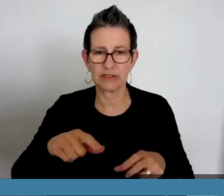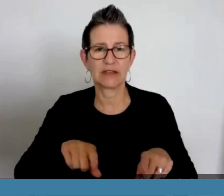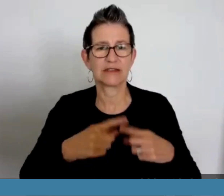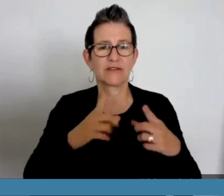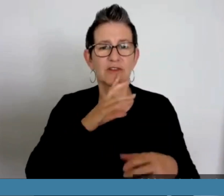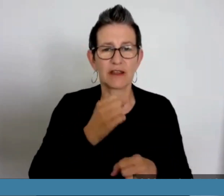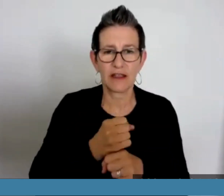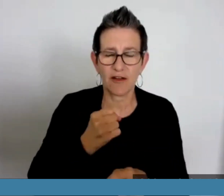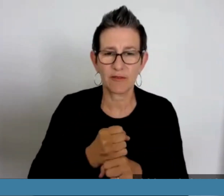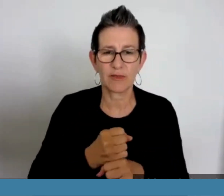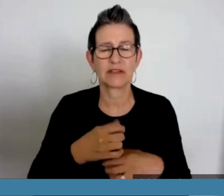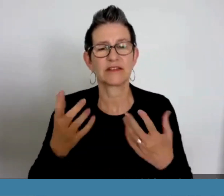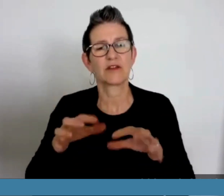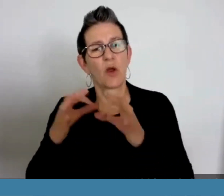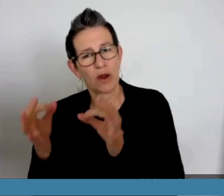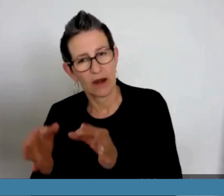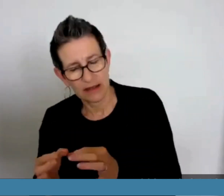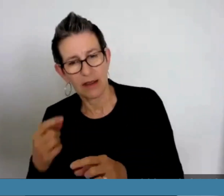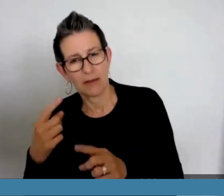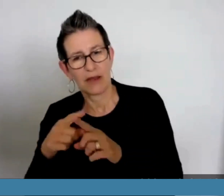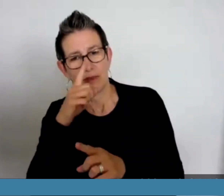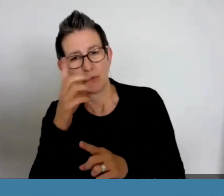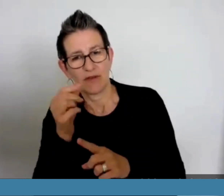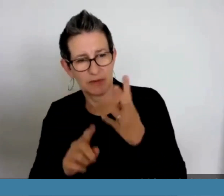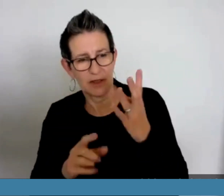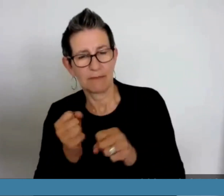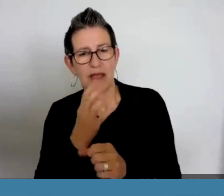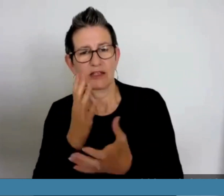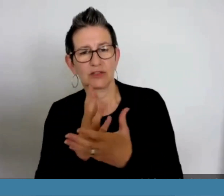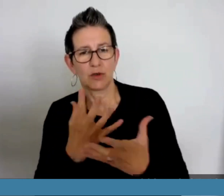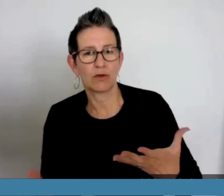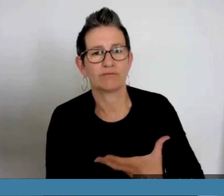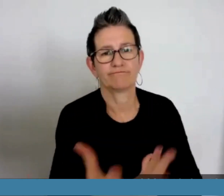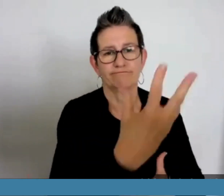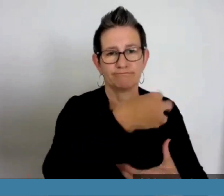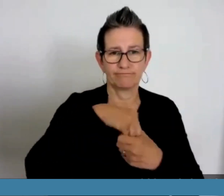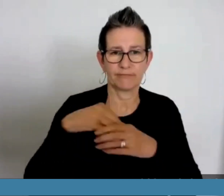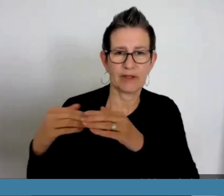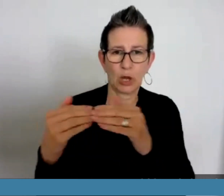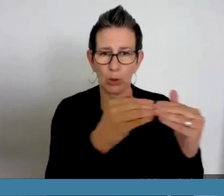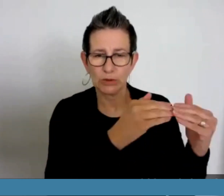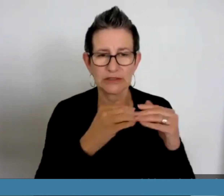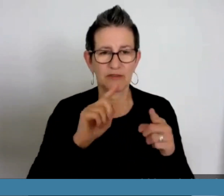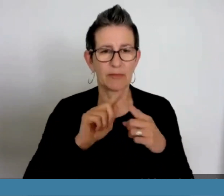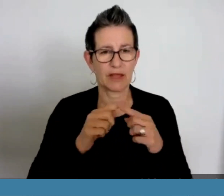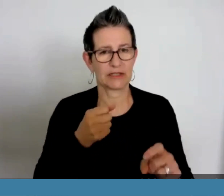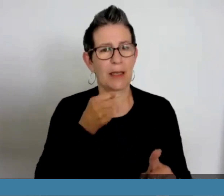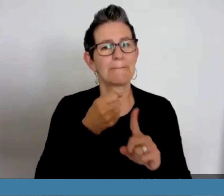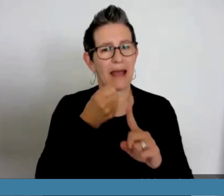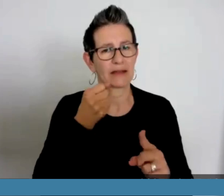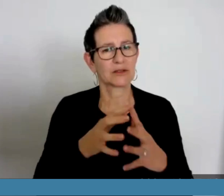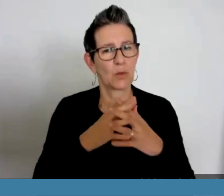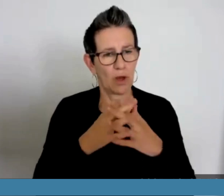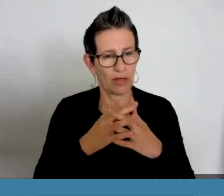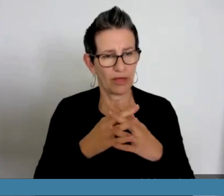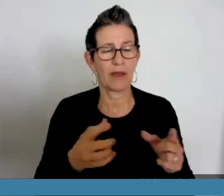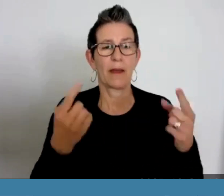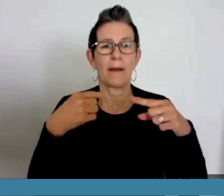disability to ensure the work is both inclusive and impactful. And equity and justice.